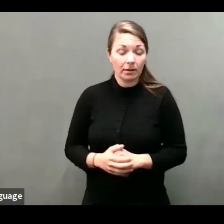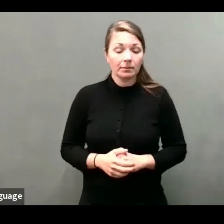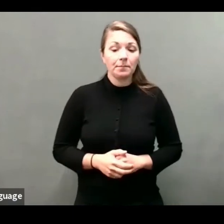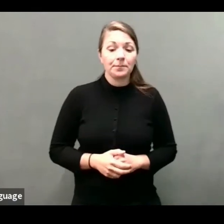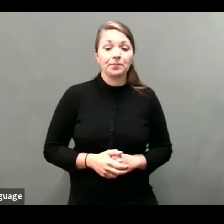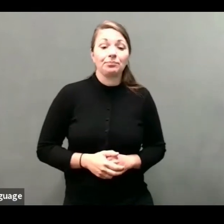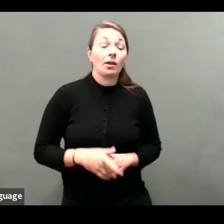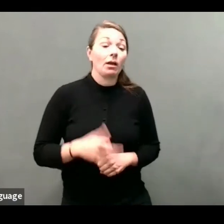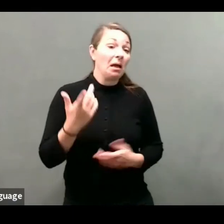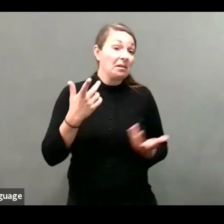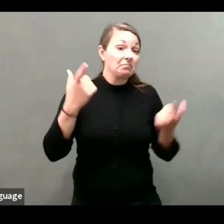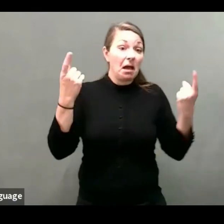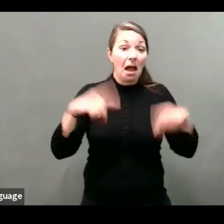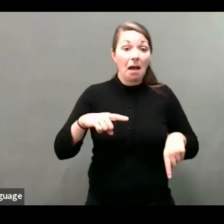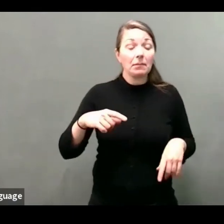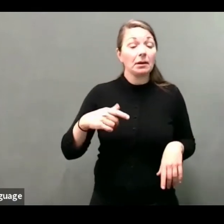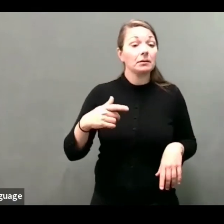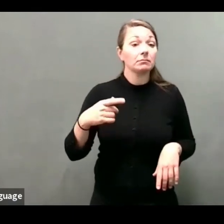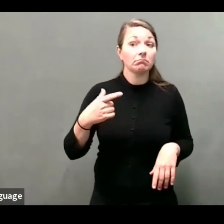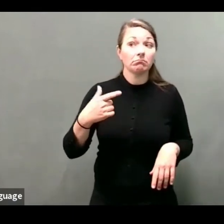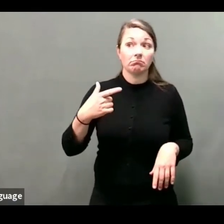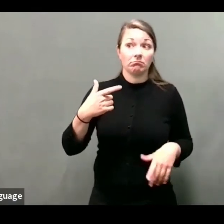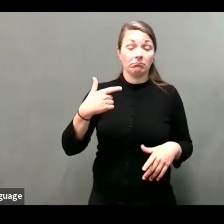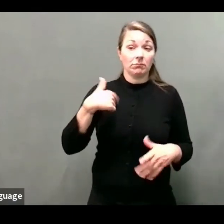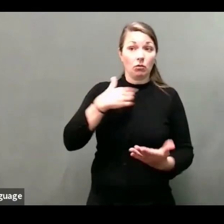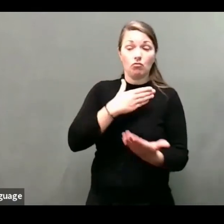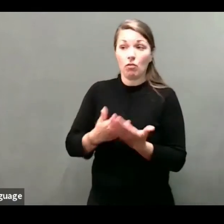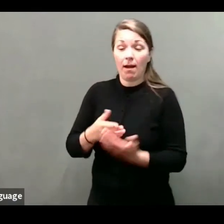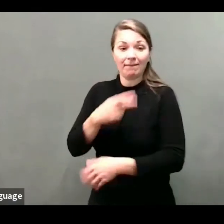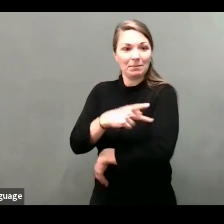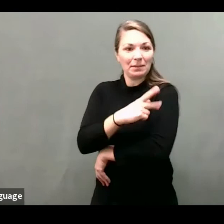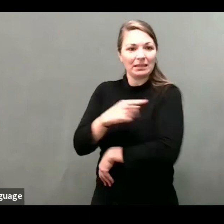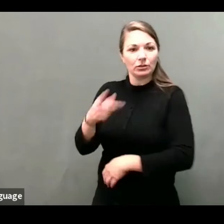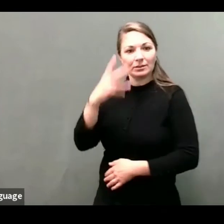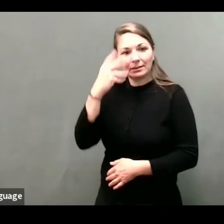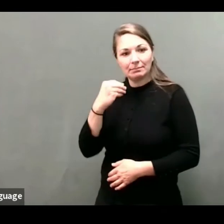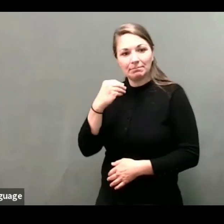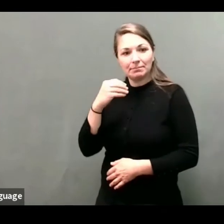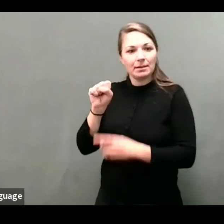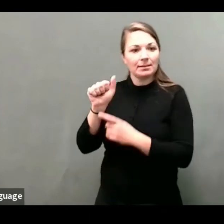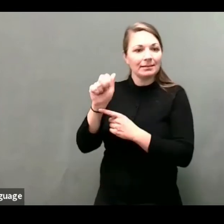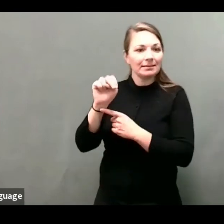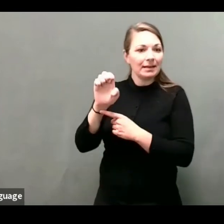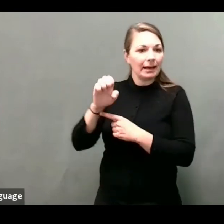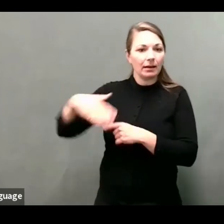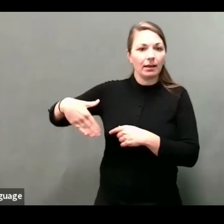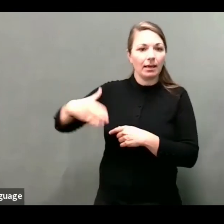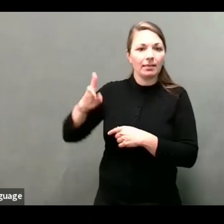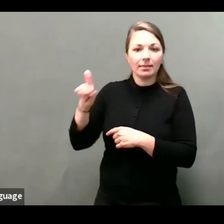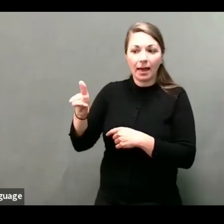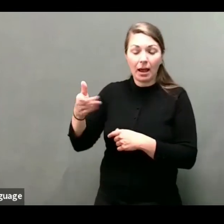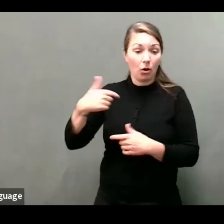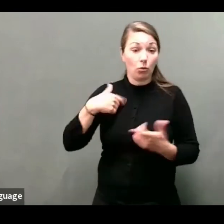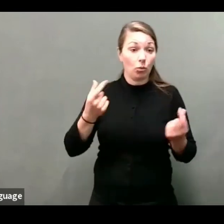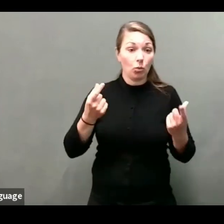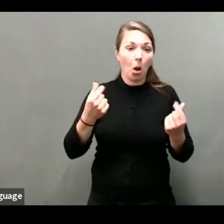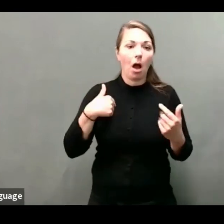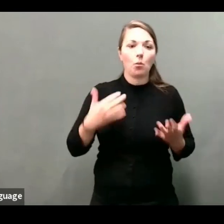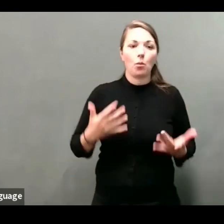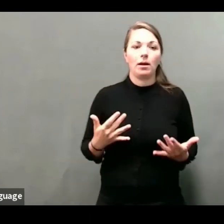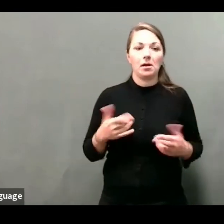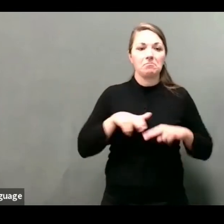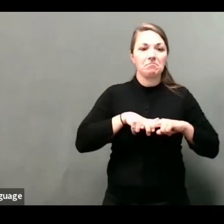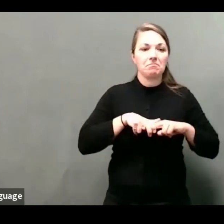patient was sleeping when I first got there and the SANE hadn't arrived, so then I'm just going to sit in the waiting room and wait until everyone is there. So just be ready to